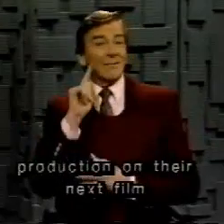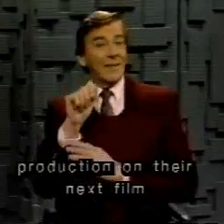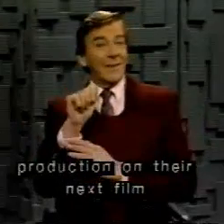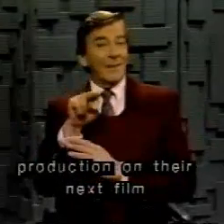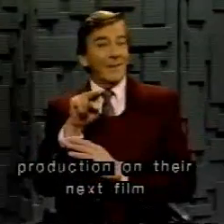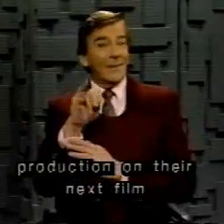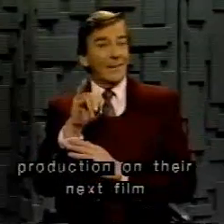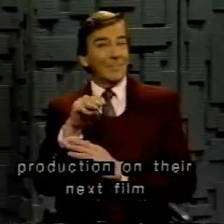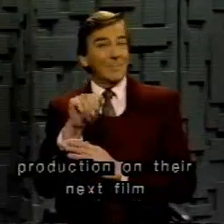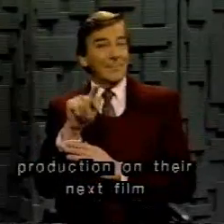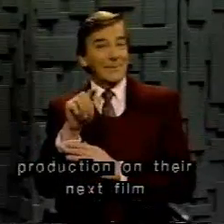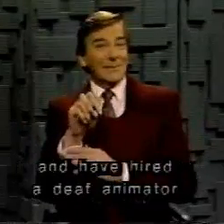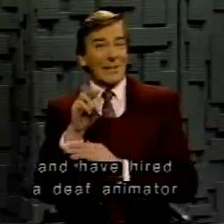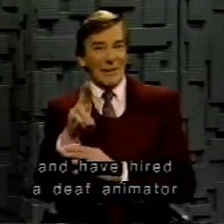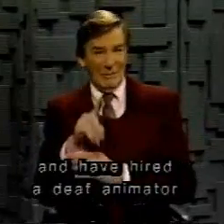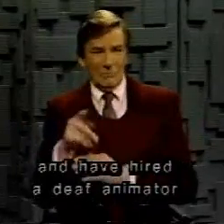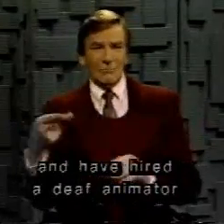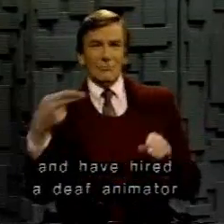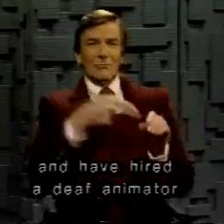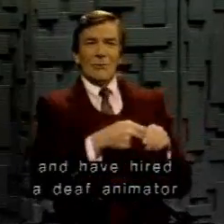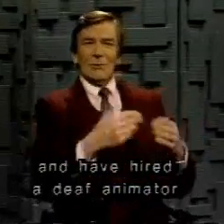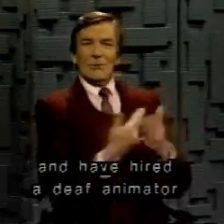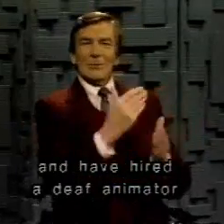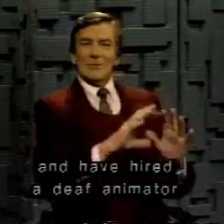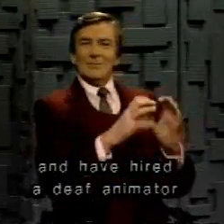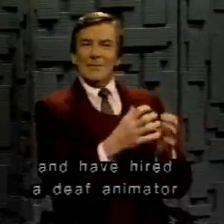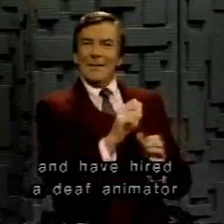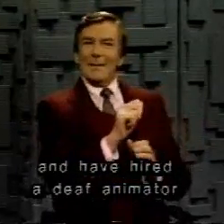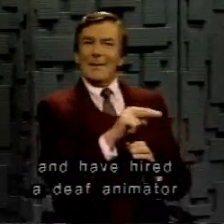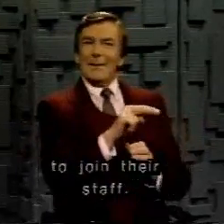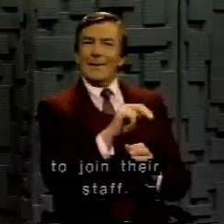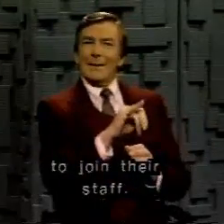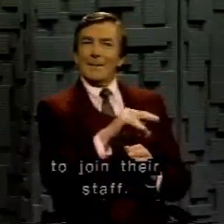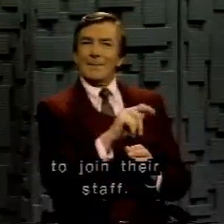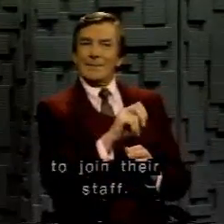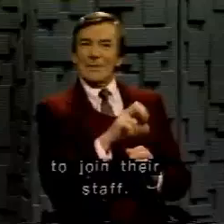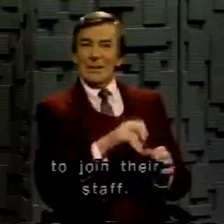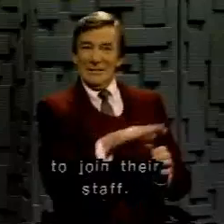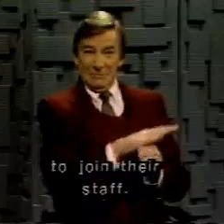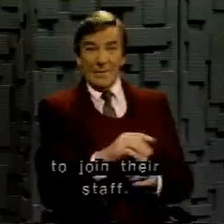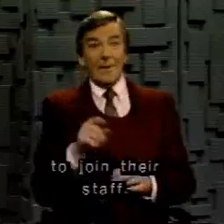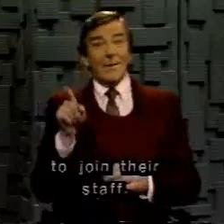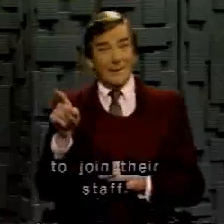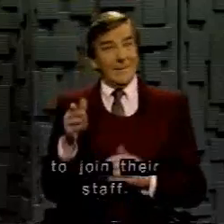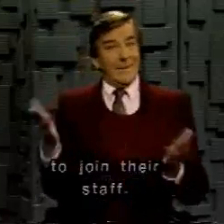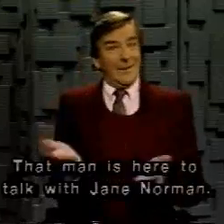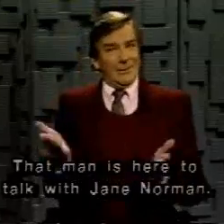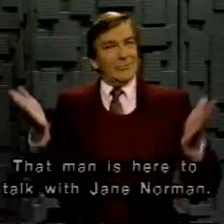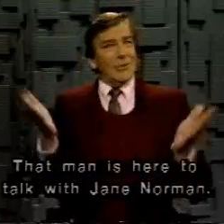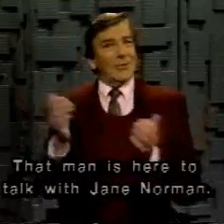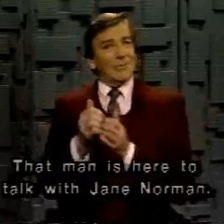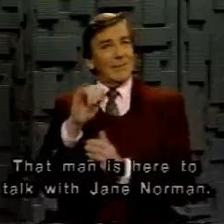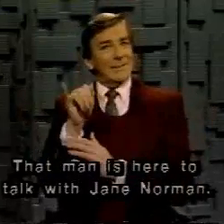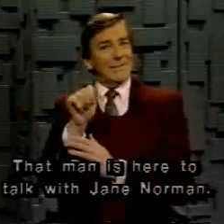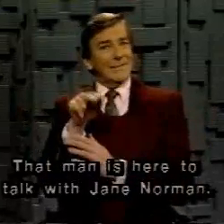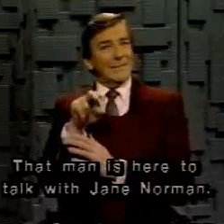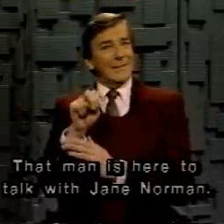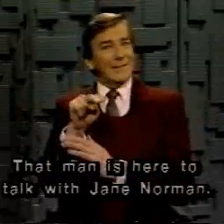on their next film and have hired a deaf animator to join their staff. That man is here to talk with Jane